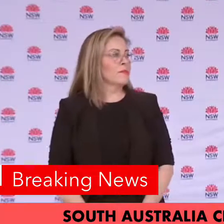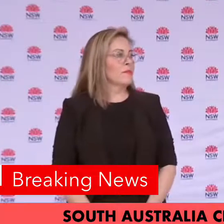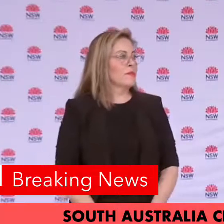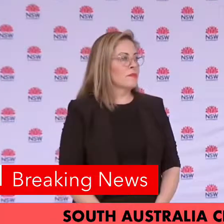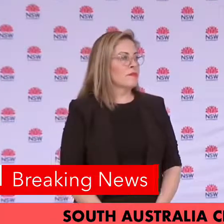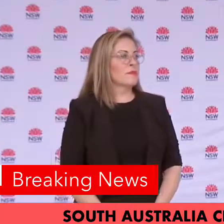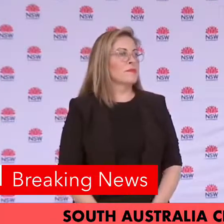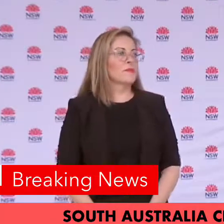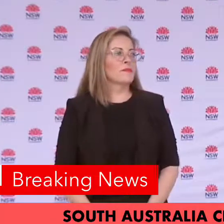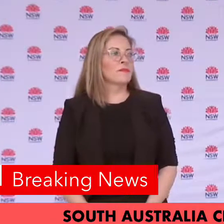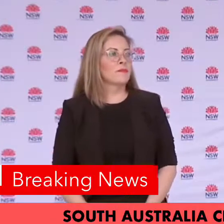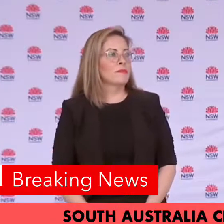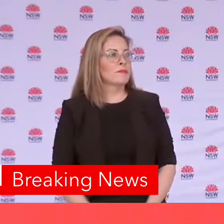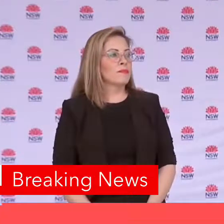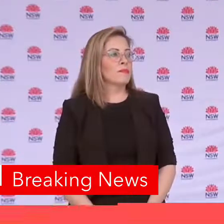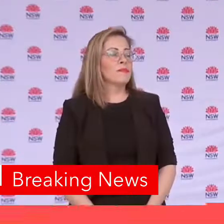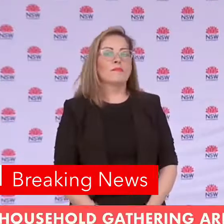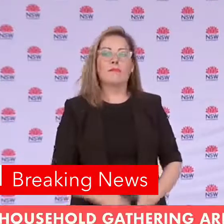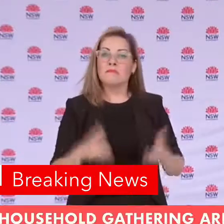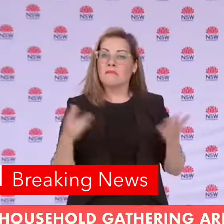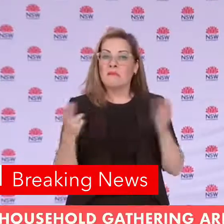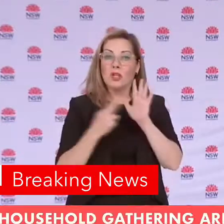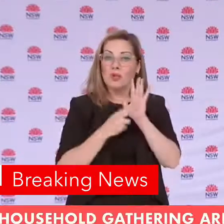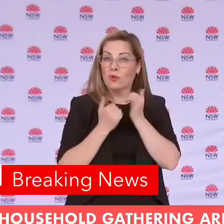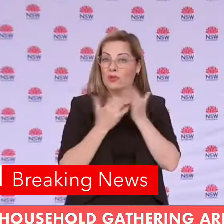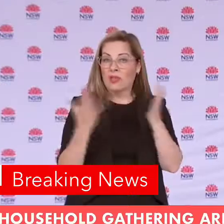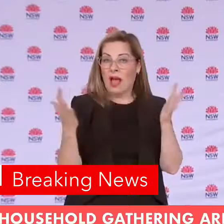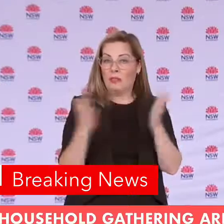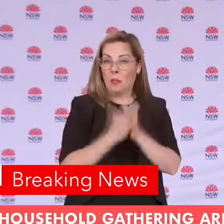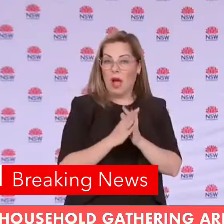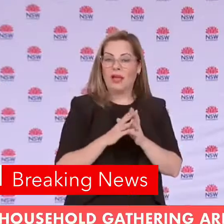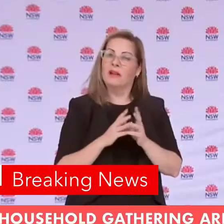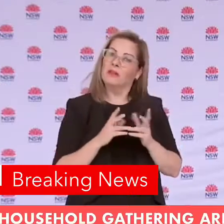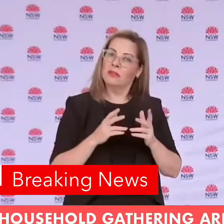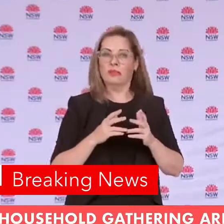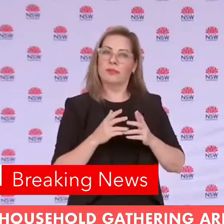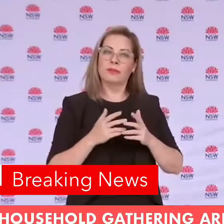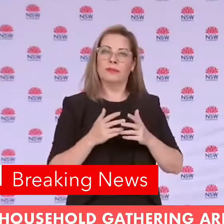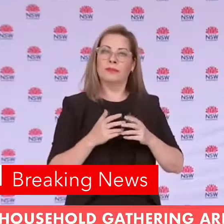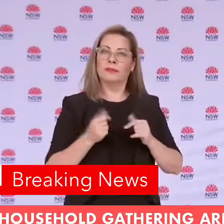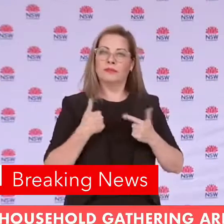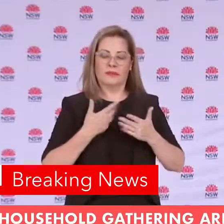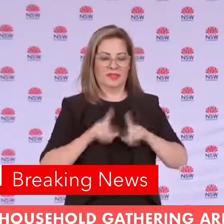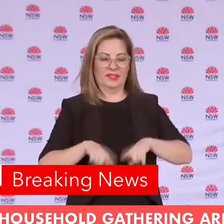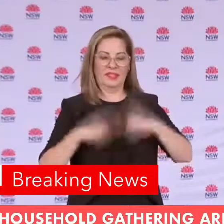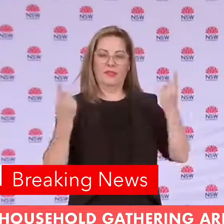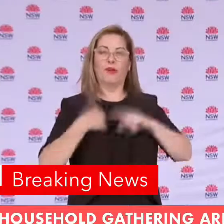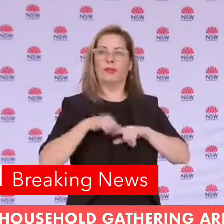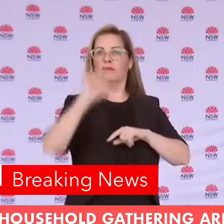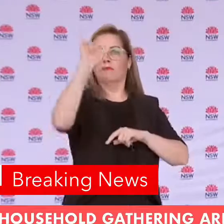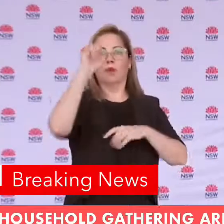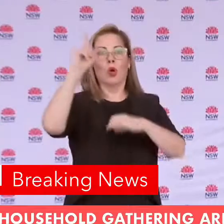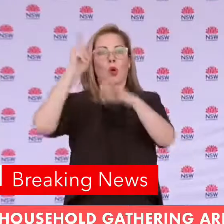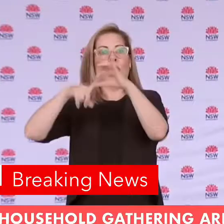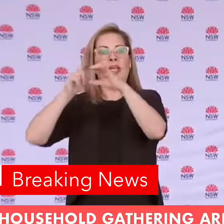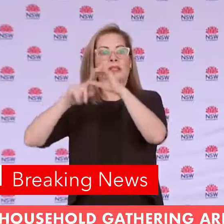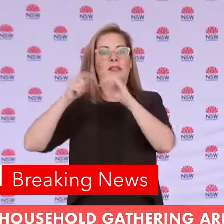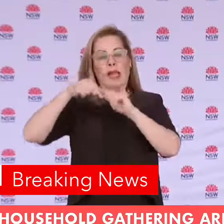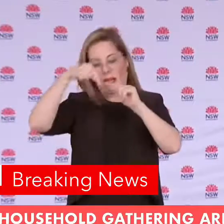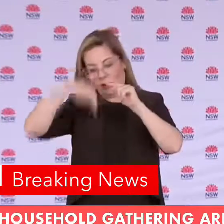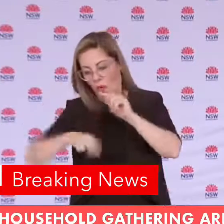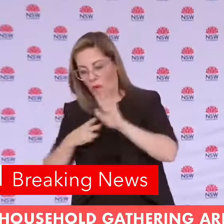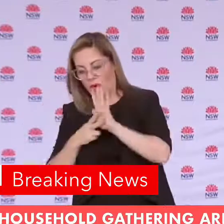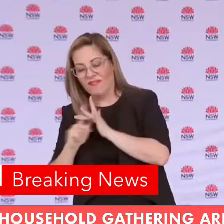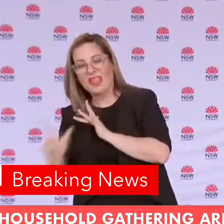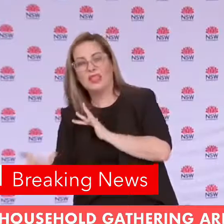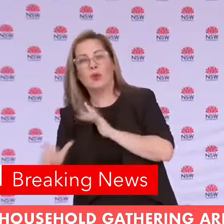New South Wales set itself apart from the way maybe Victoria has managed things, or Queensland has managed things. You realise that there is also a human impact with